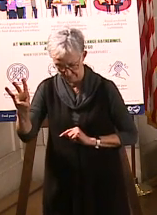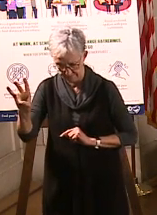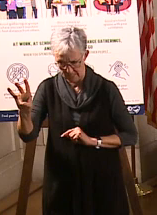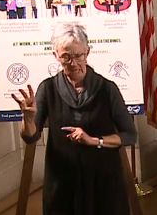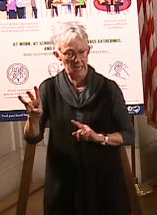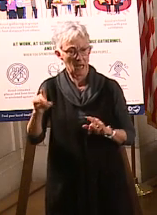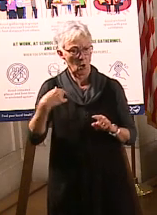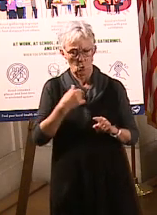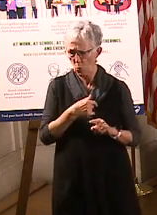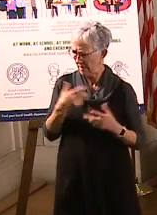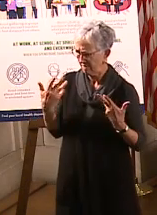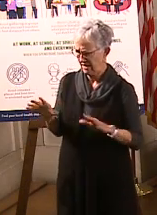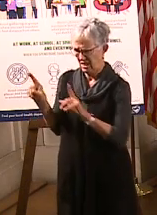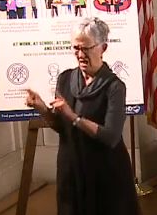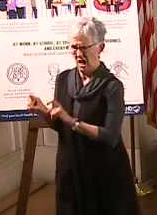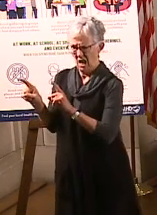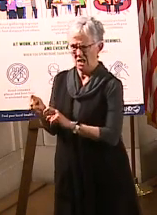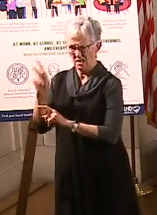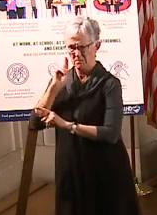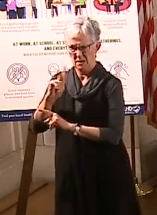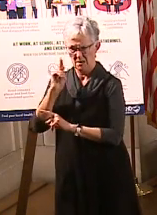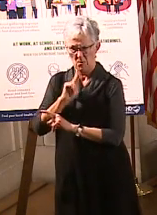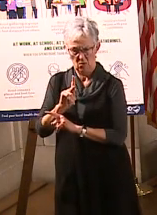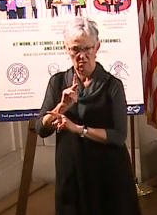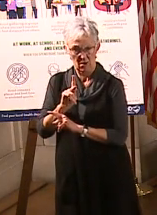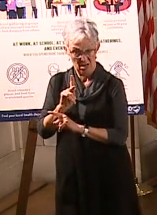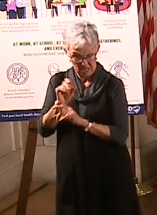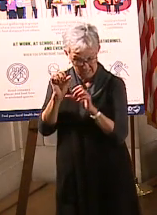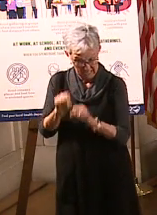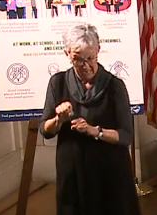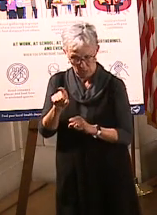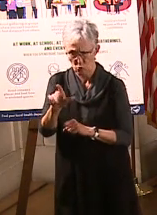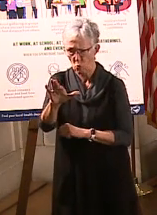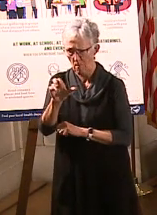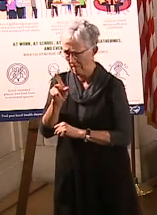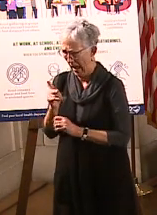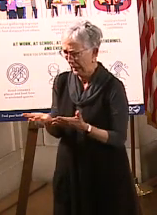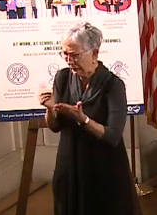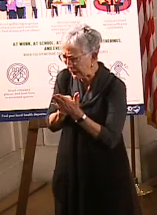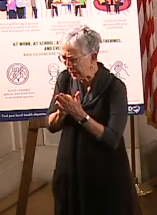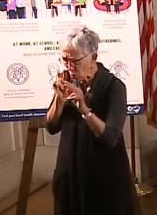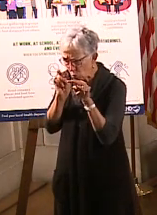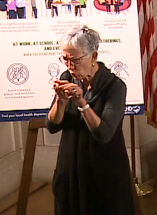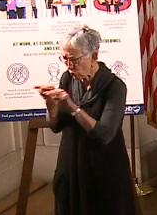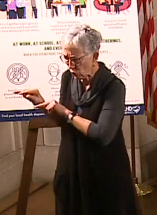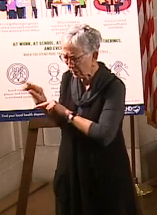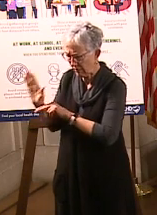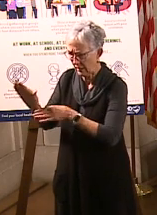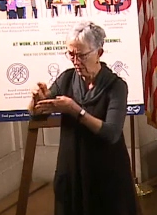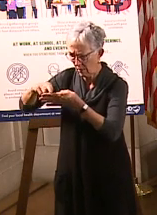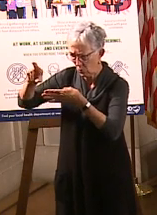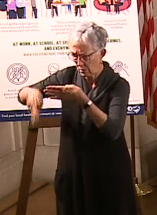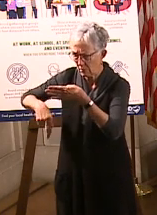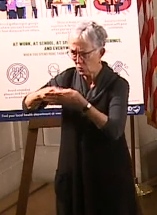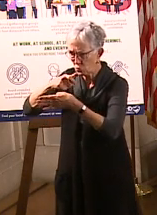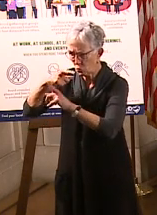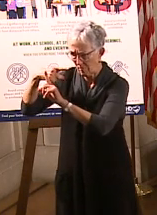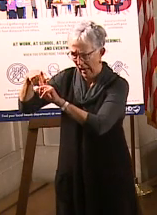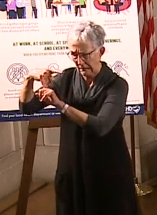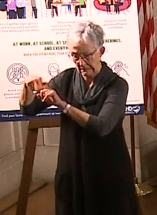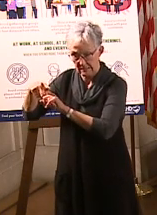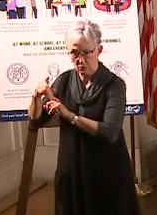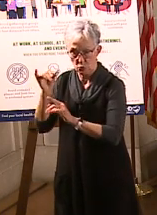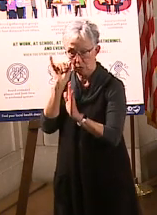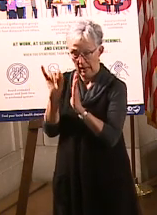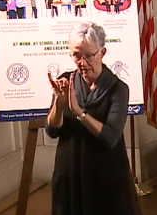state? And our plan is not to go back and look at it. What we're doing is going to be monitoring currently the specimens that are coming in, using that Thermo